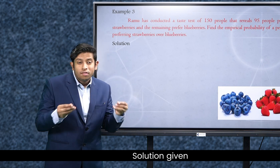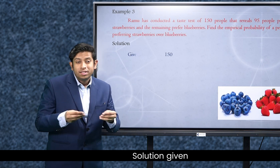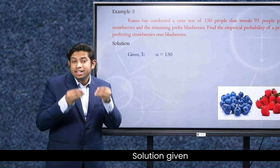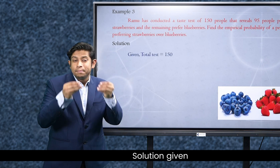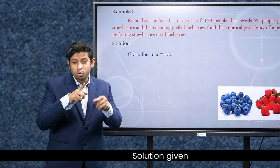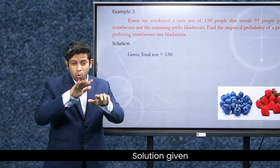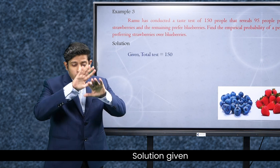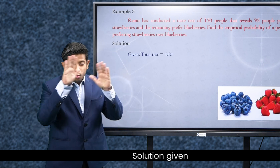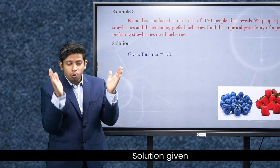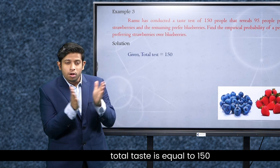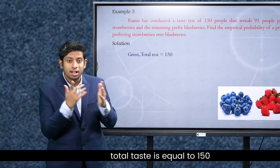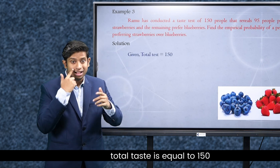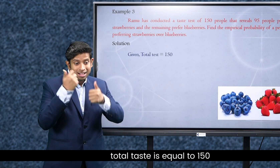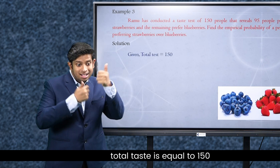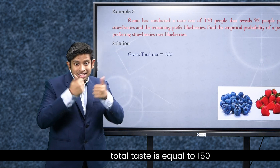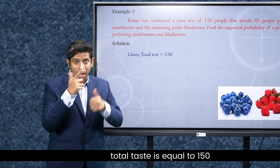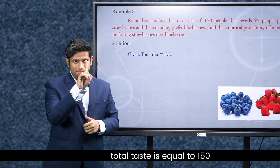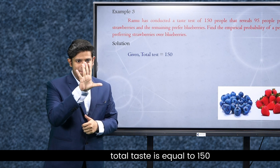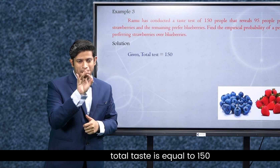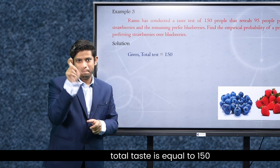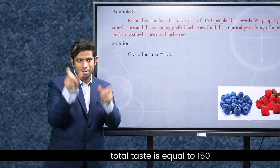Solution: given total test is equal to 150.